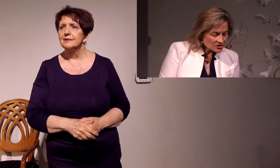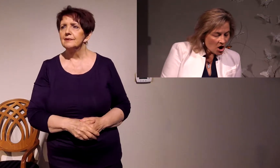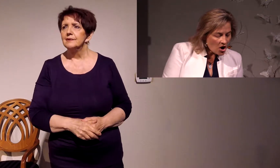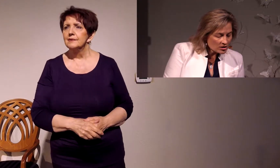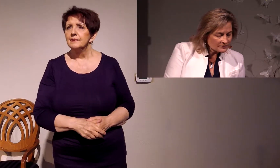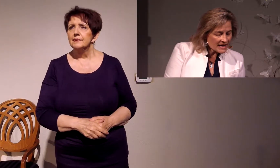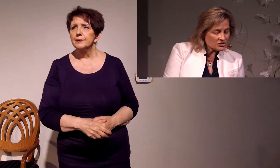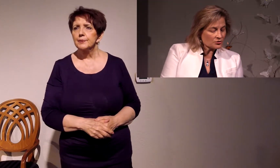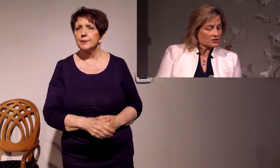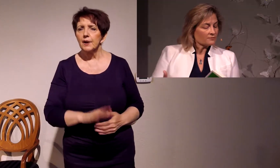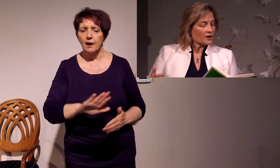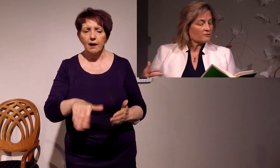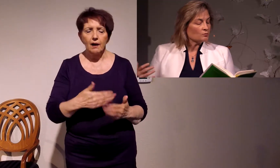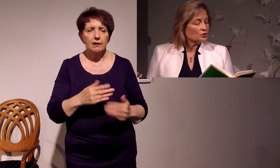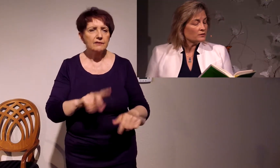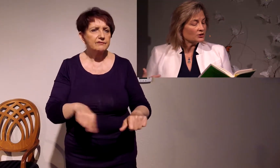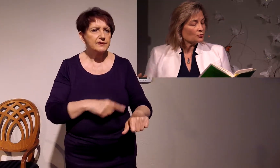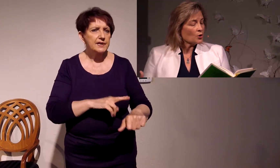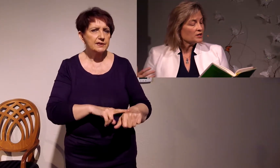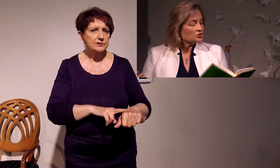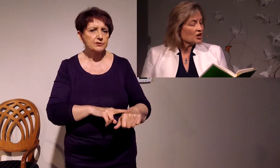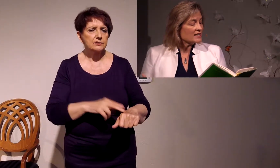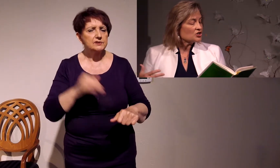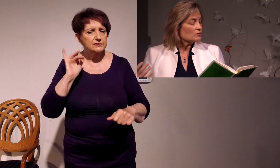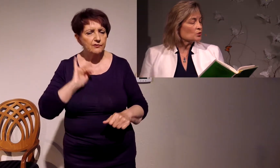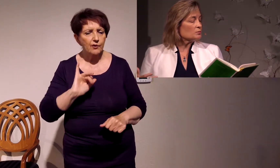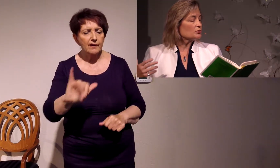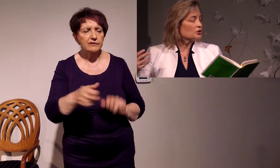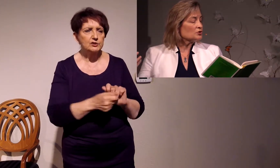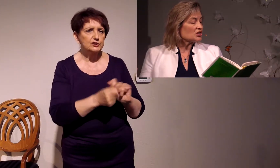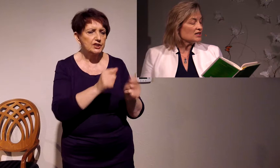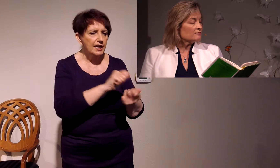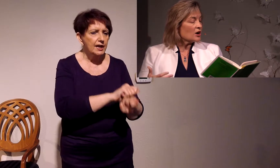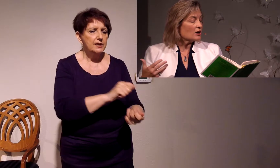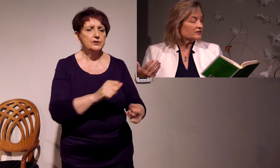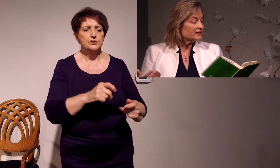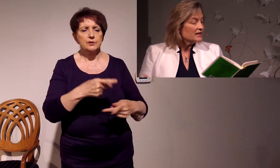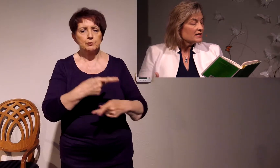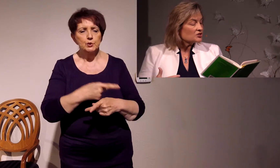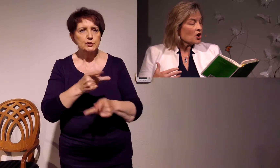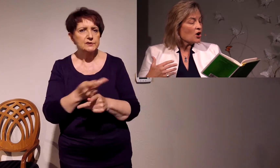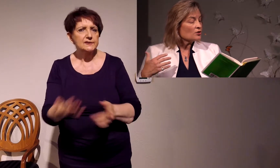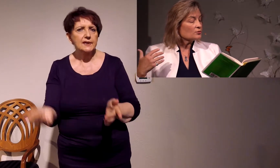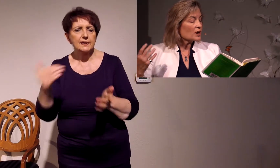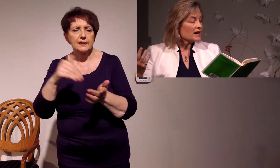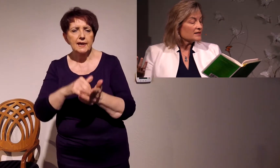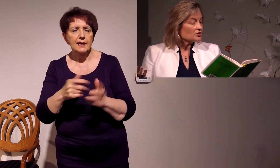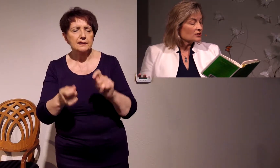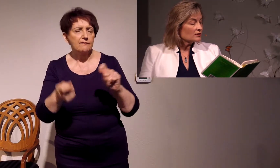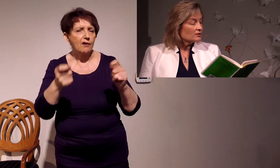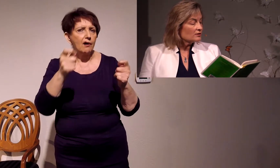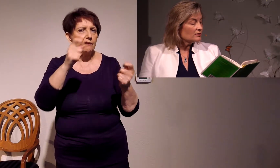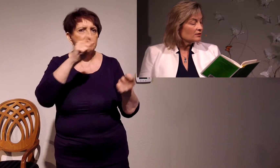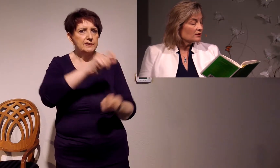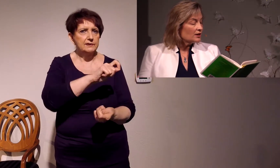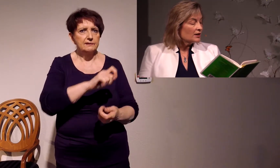She says all of nature is forever moving, growing, changing, reproducing, evolving. It's all the